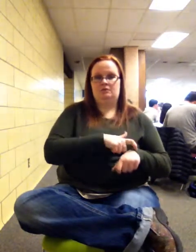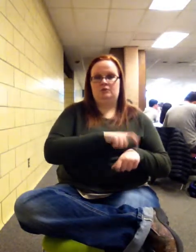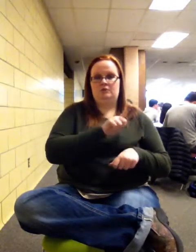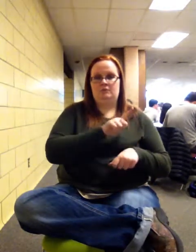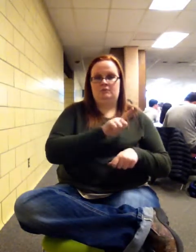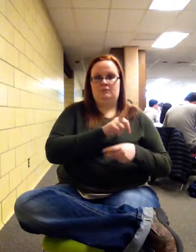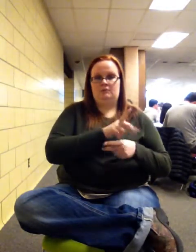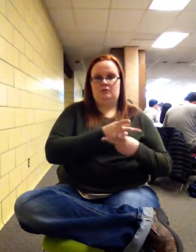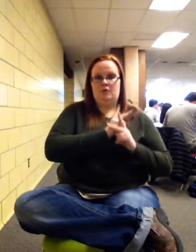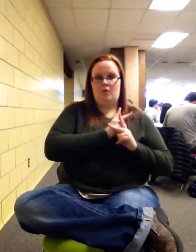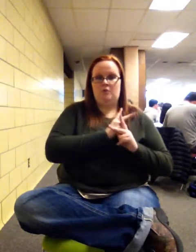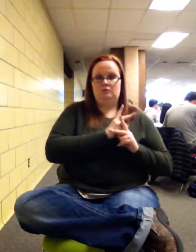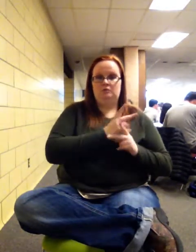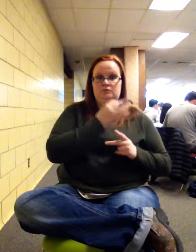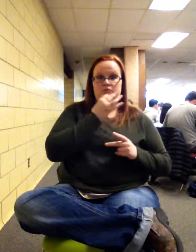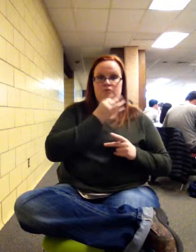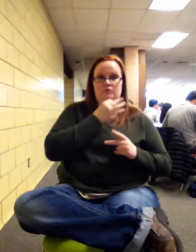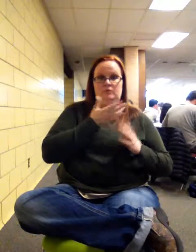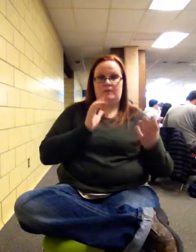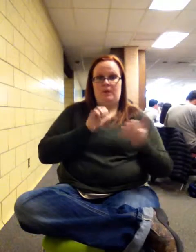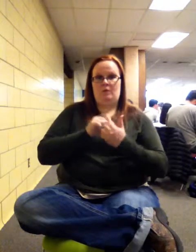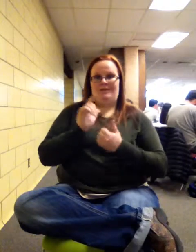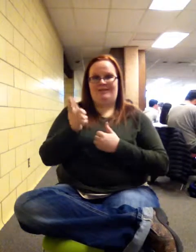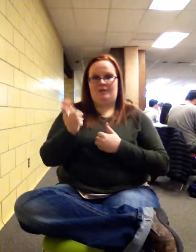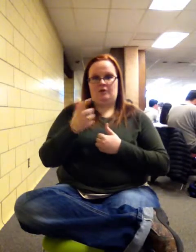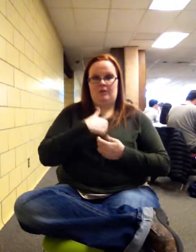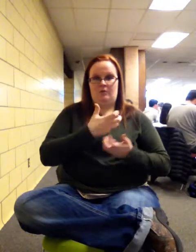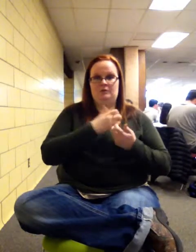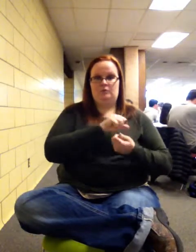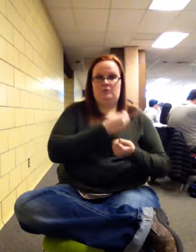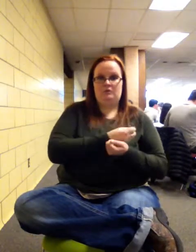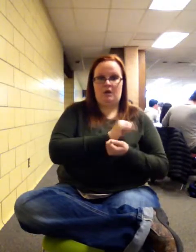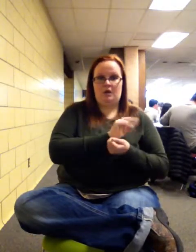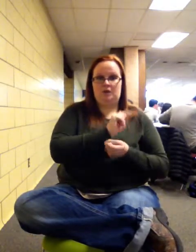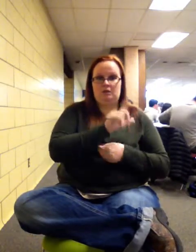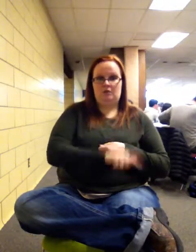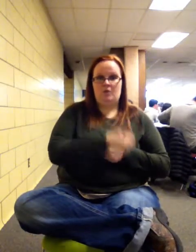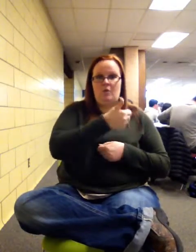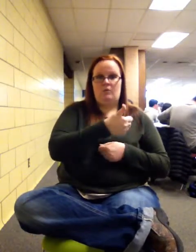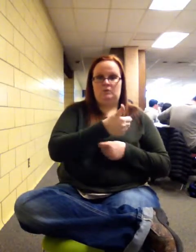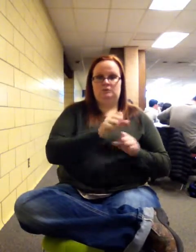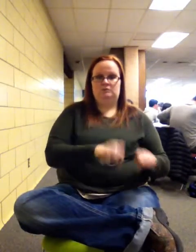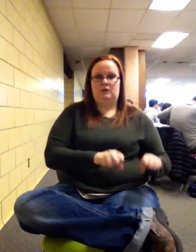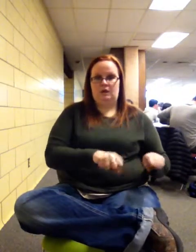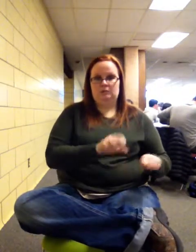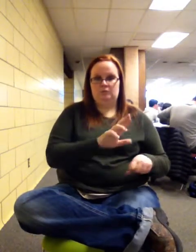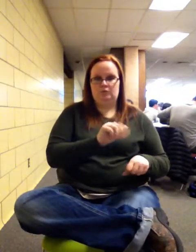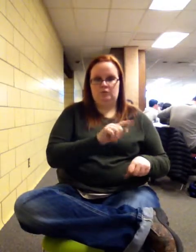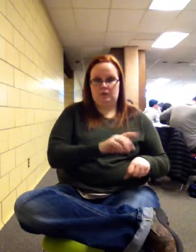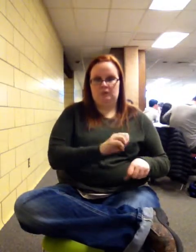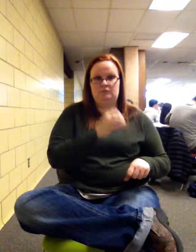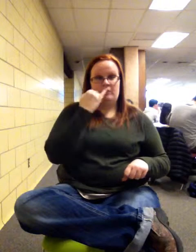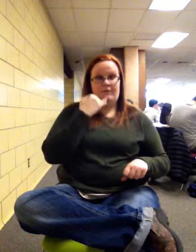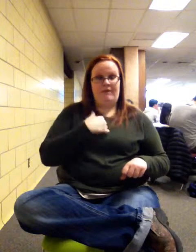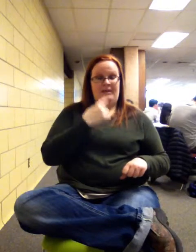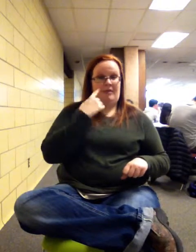don't I? I want to lock into that loan at the lowest possible rate. So if I think interest rates are going to go up because inflation